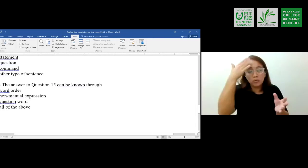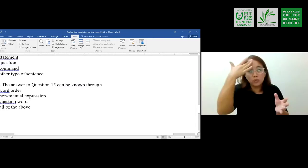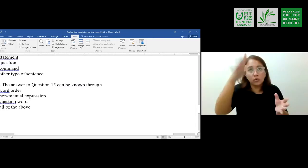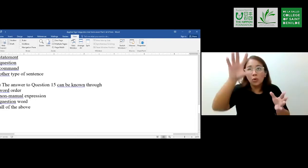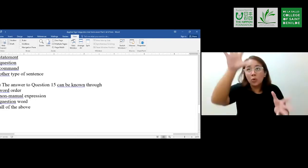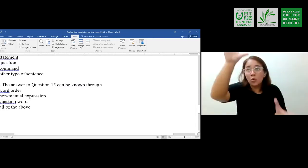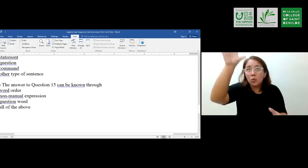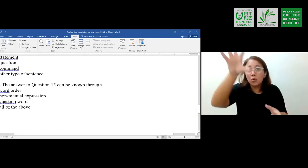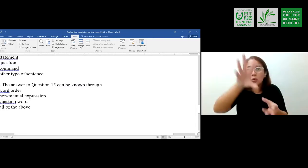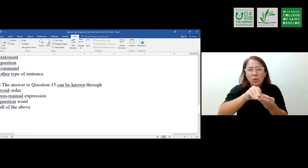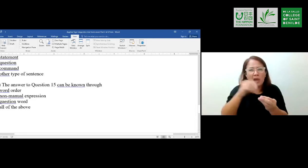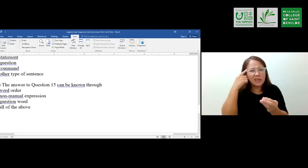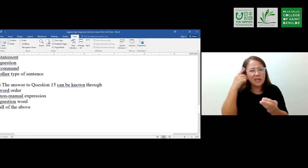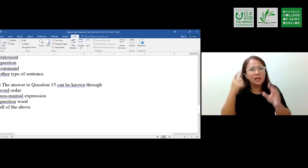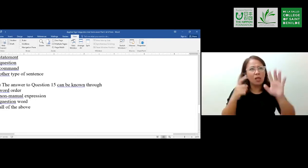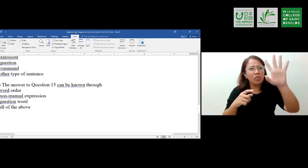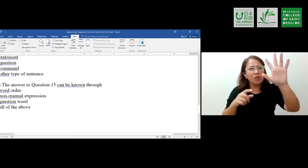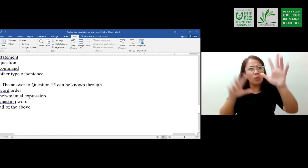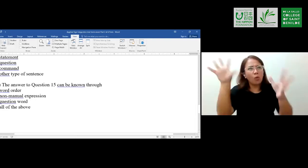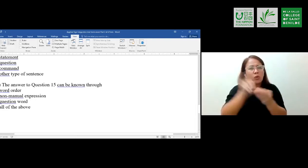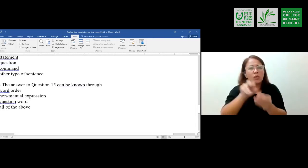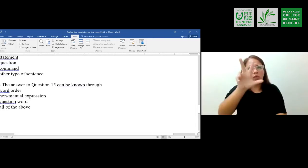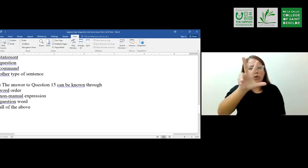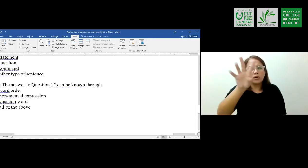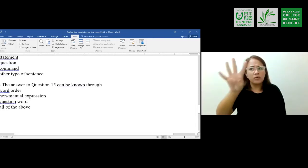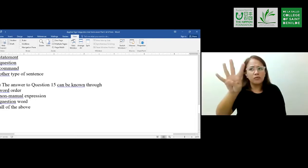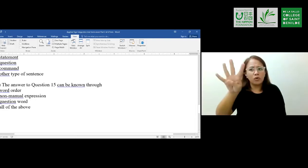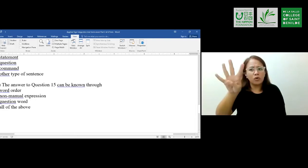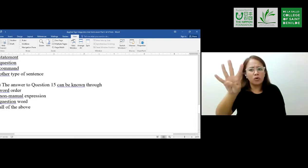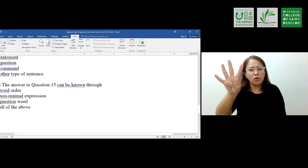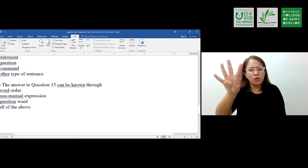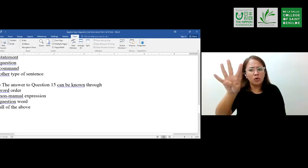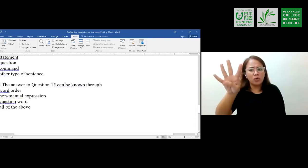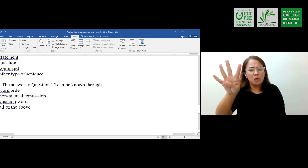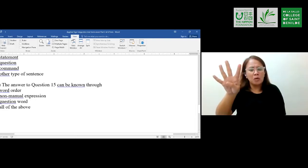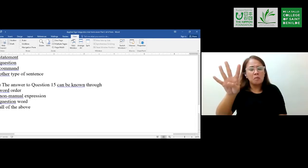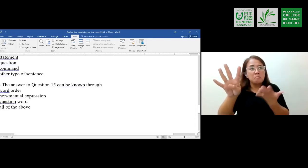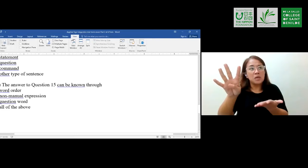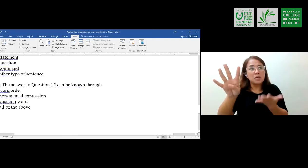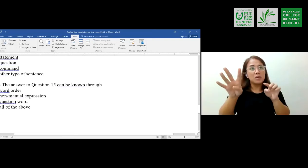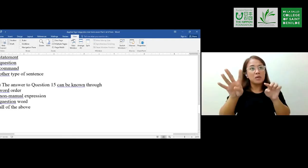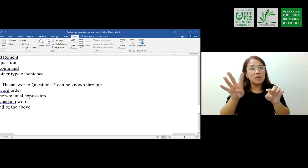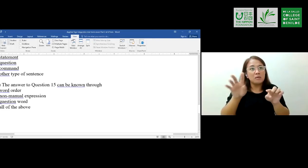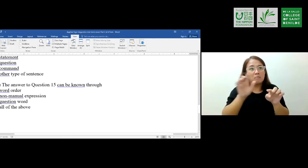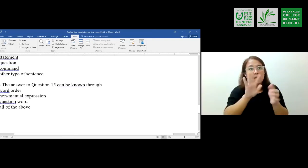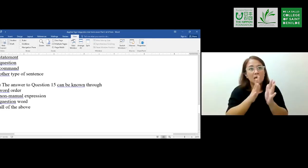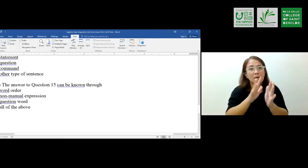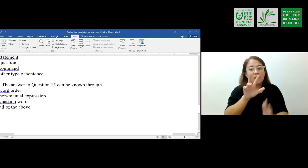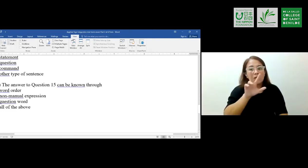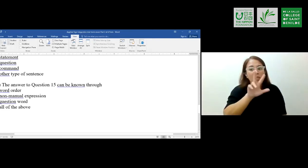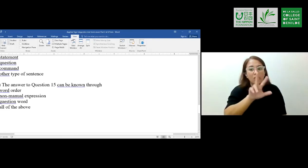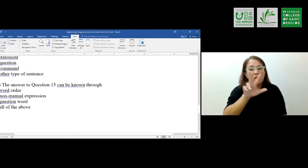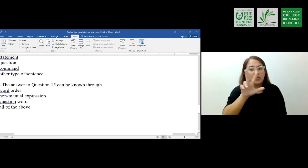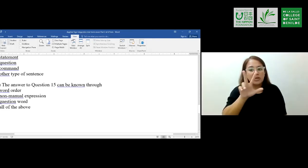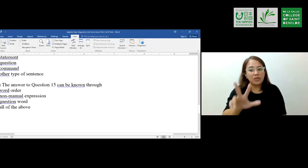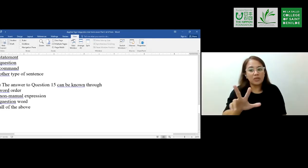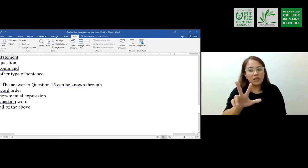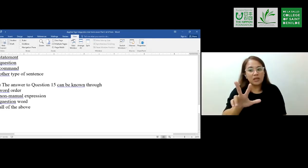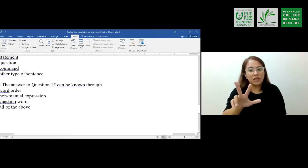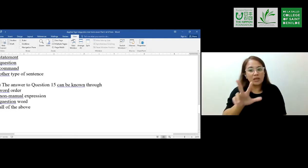34 points, then you'll only be counted on 33 points. 33 points would be 100.